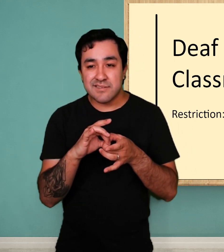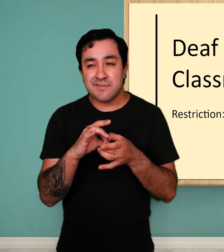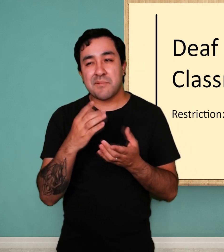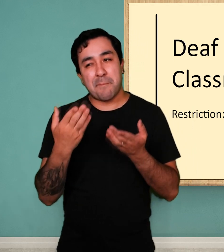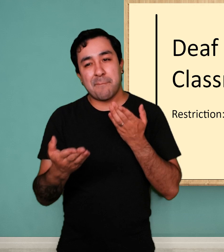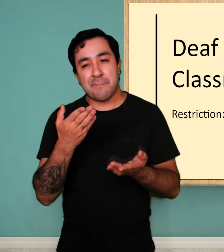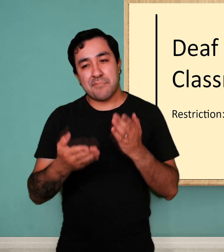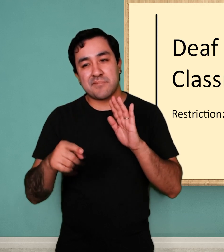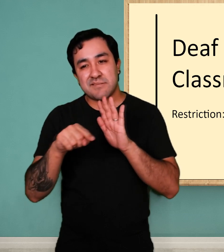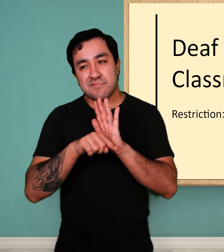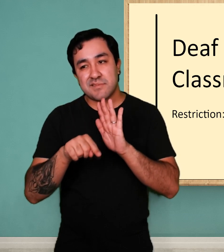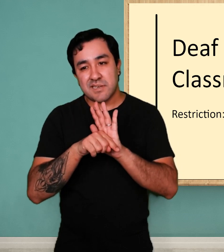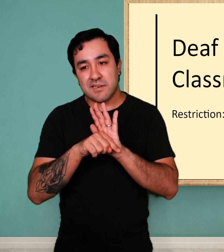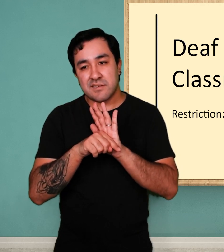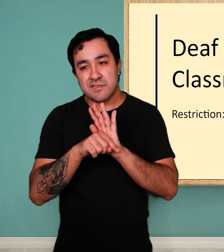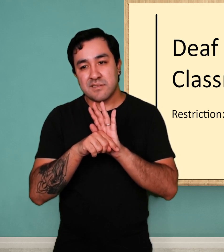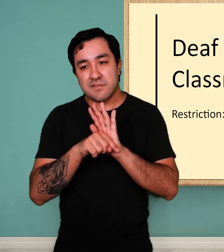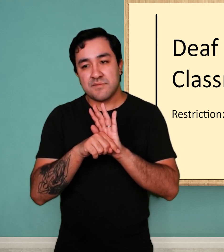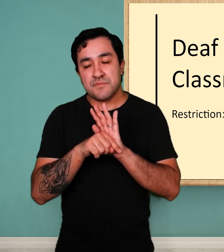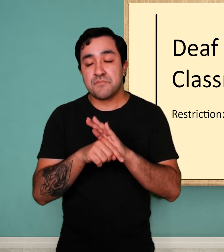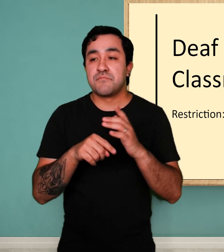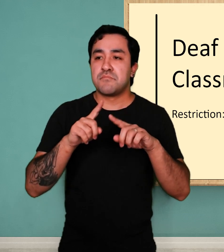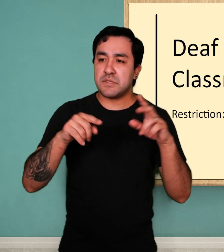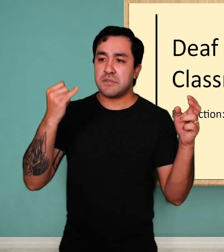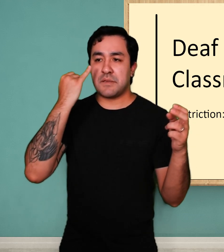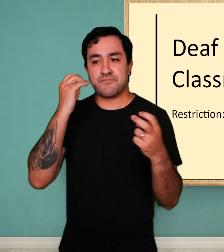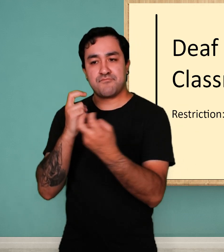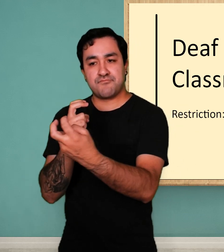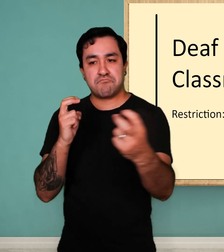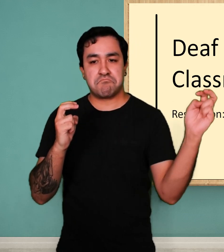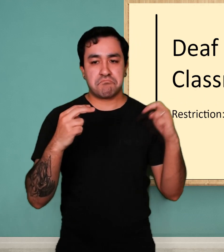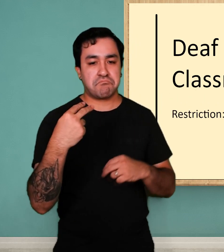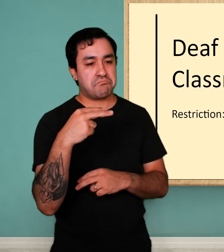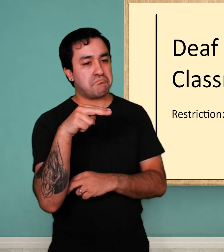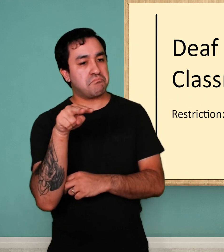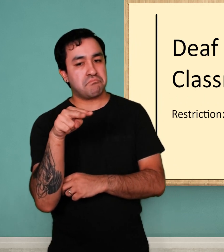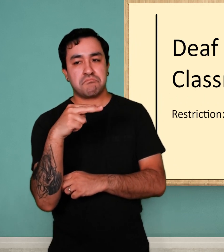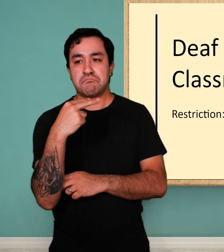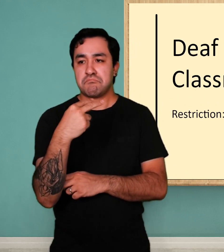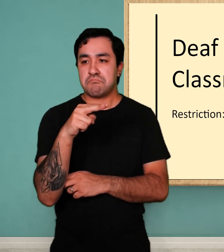being attached. This option allows students to rotate their chairs freely when needed.